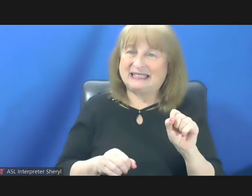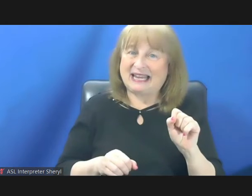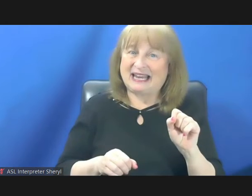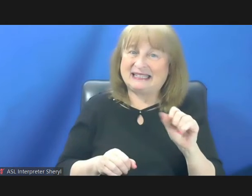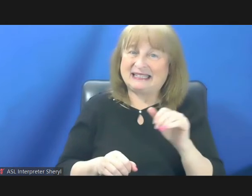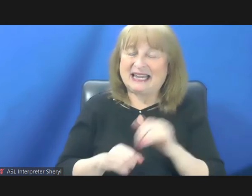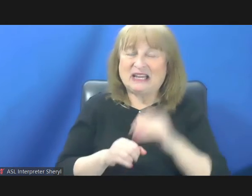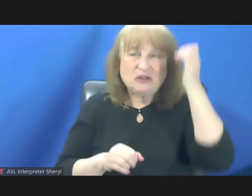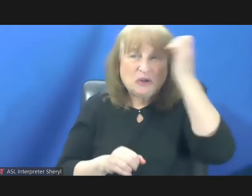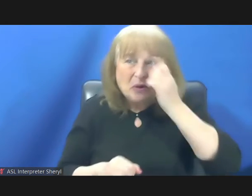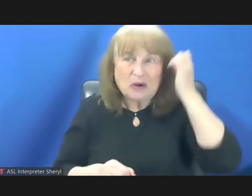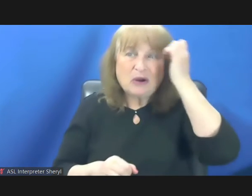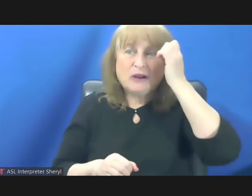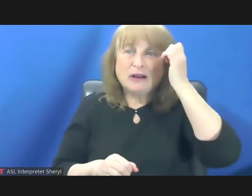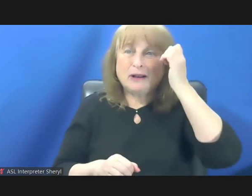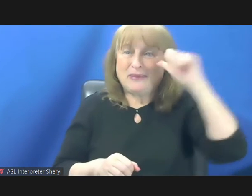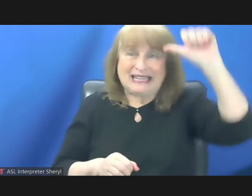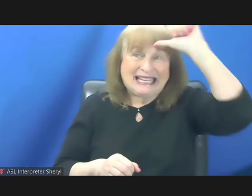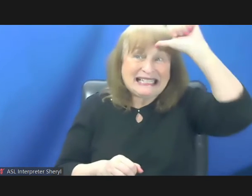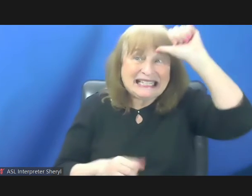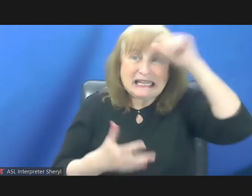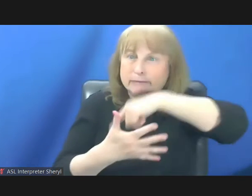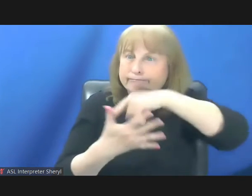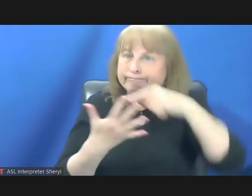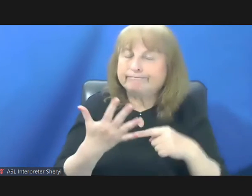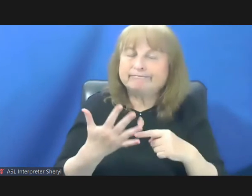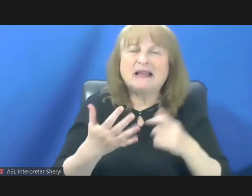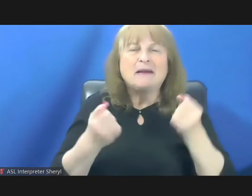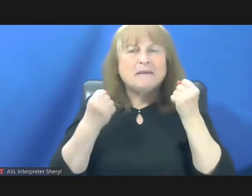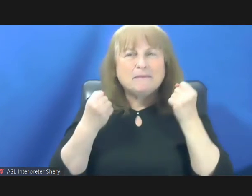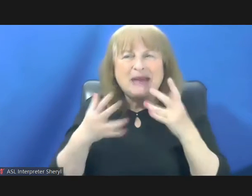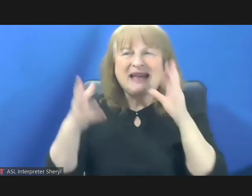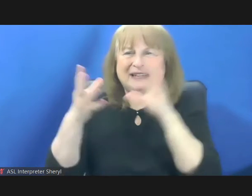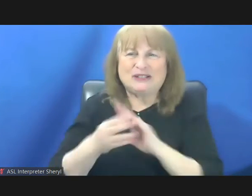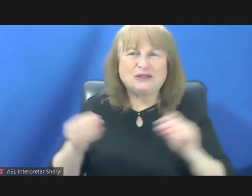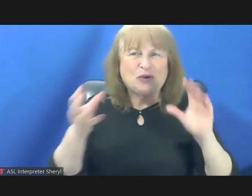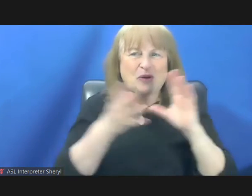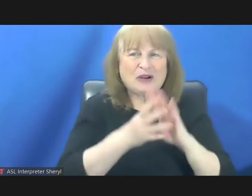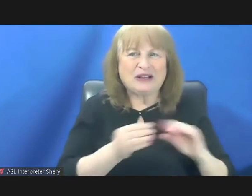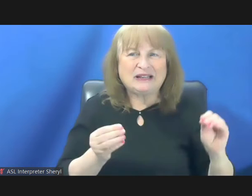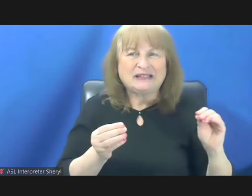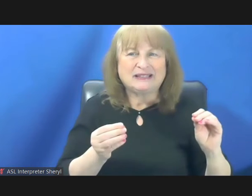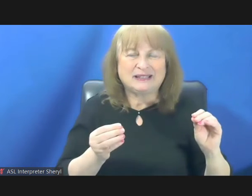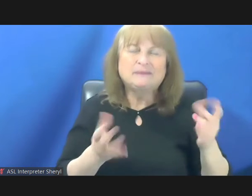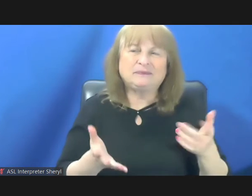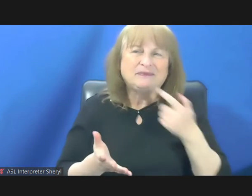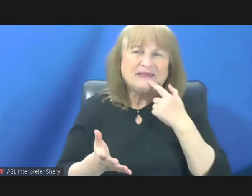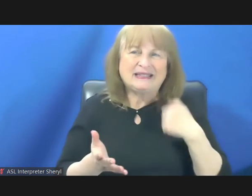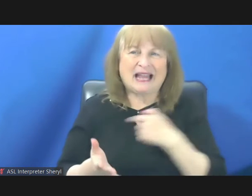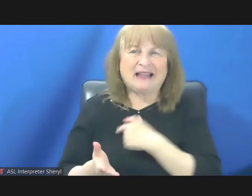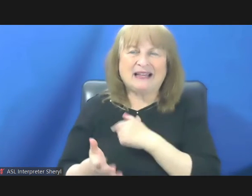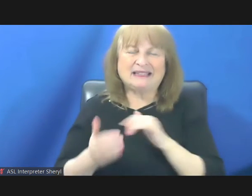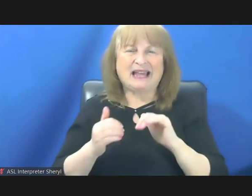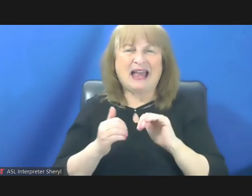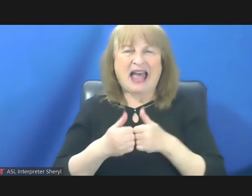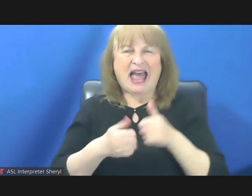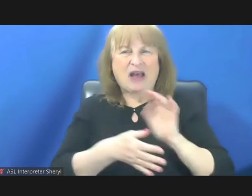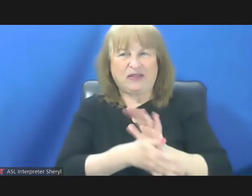in Europe, or in India. And multiple stories, they tell us how the